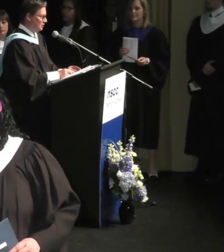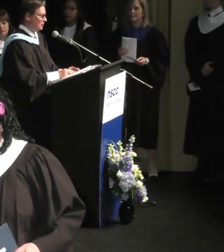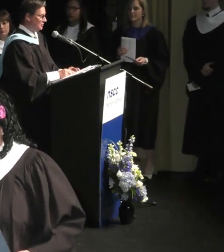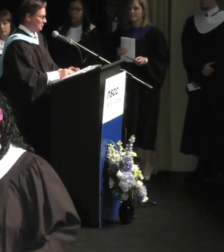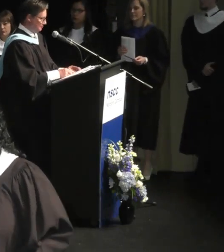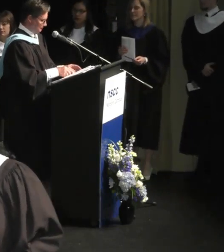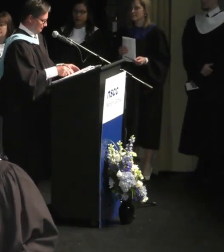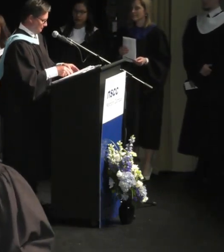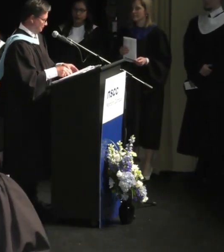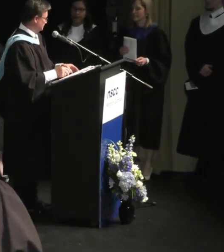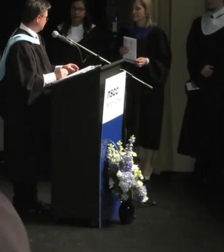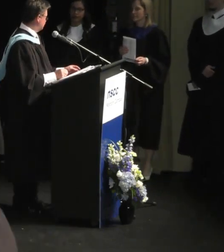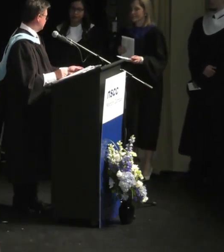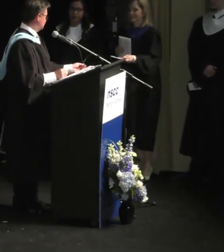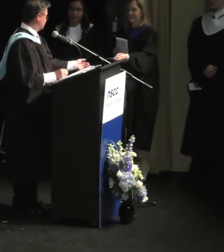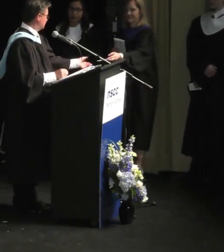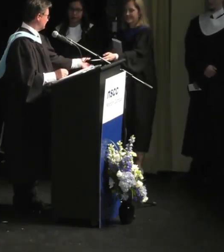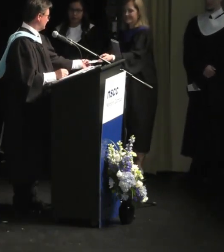Deanna Jessam.